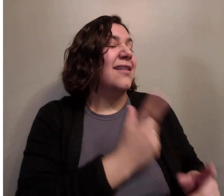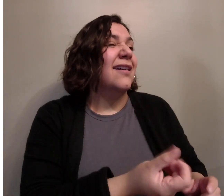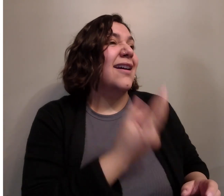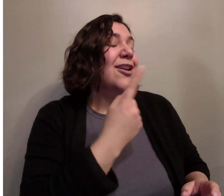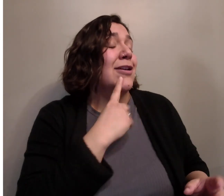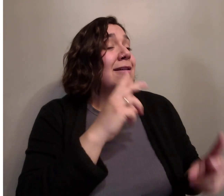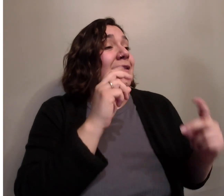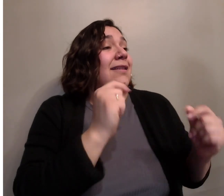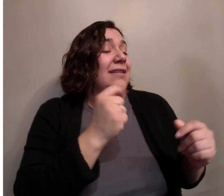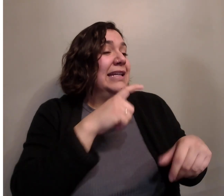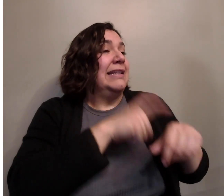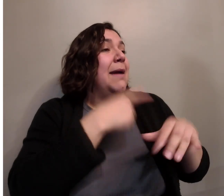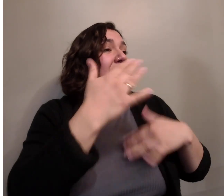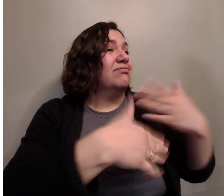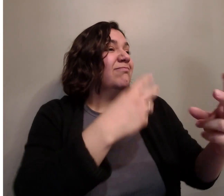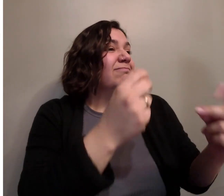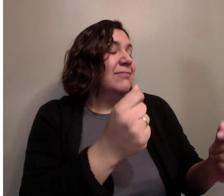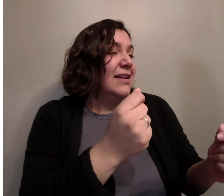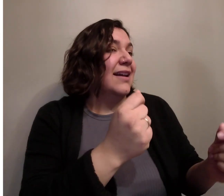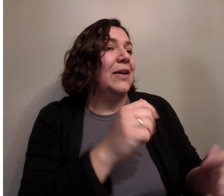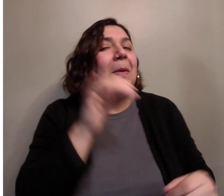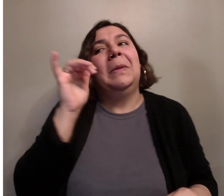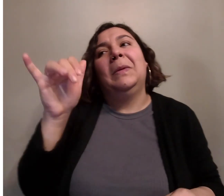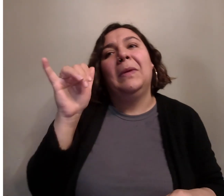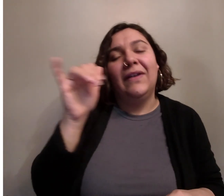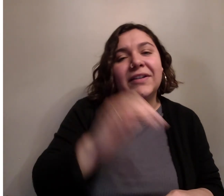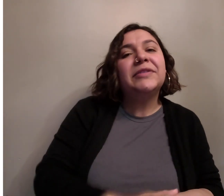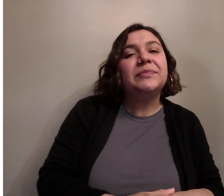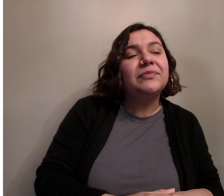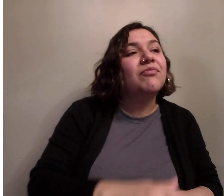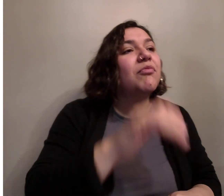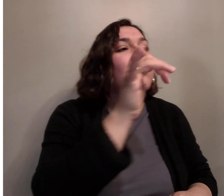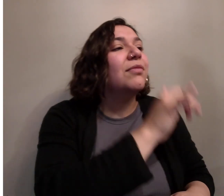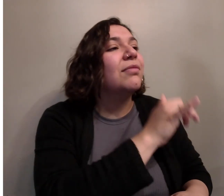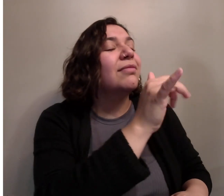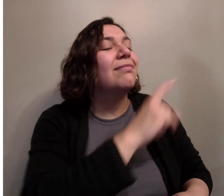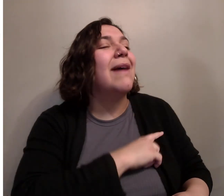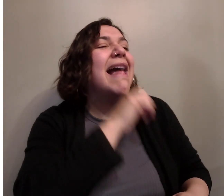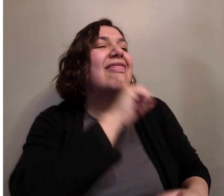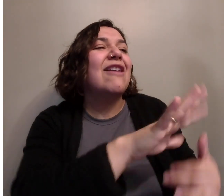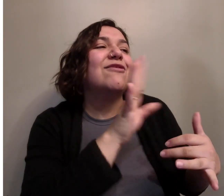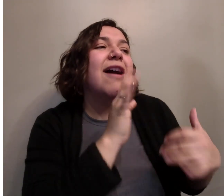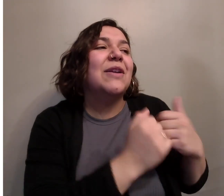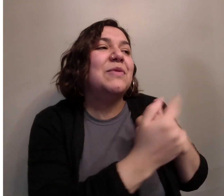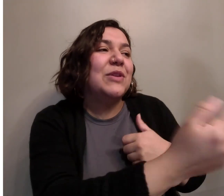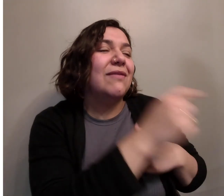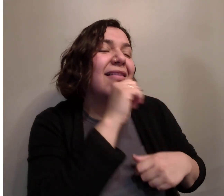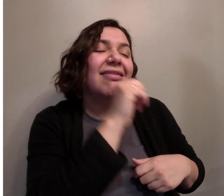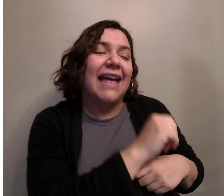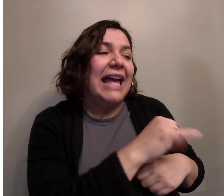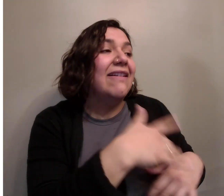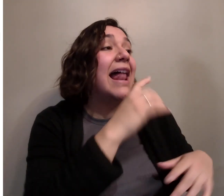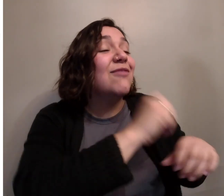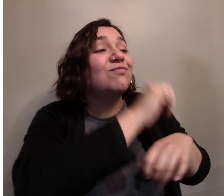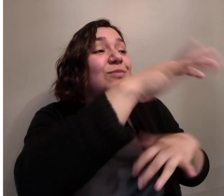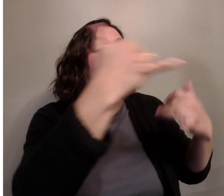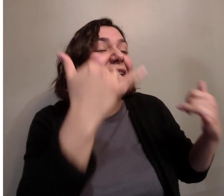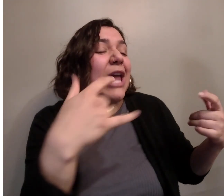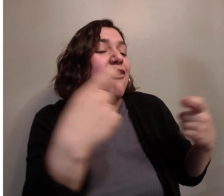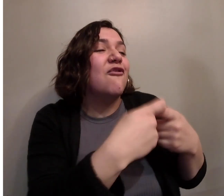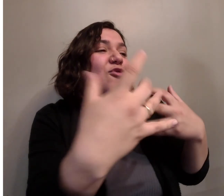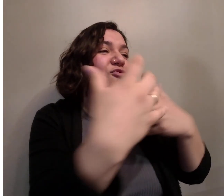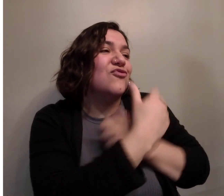our conversation is how quickly time goes by. Oh. And gosh, I love talking to you,